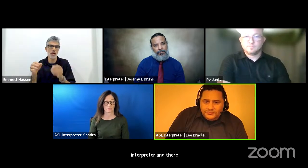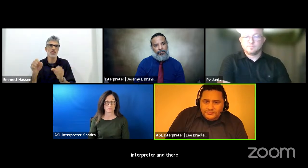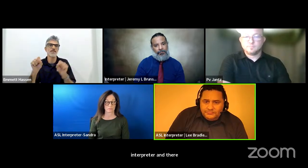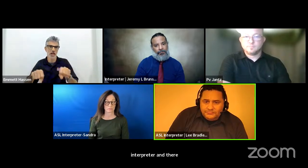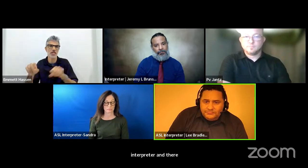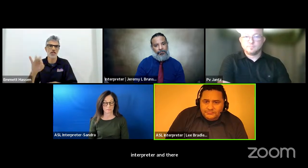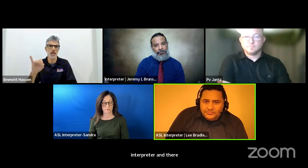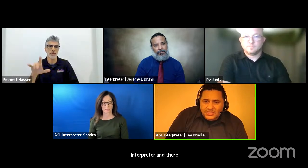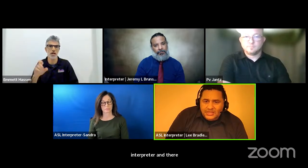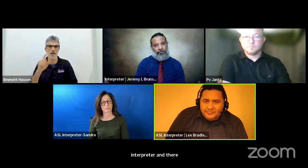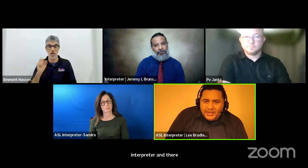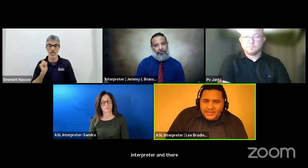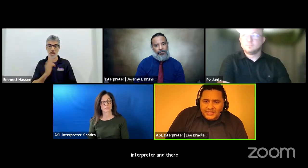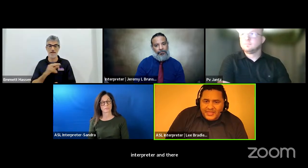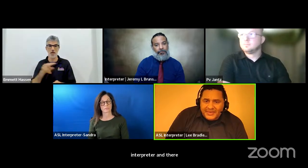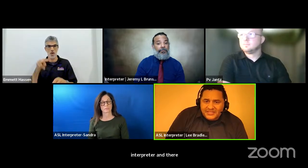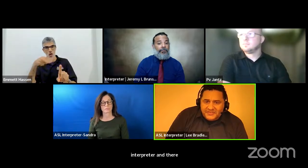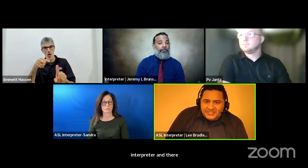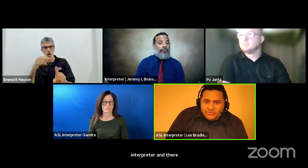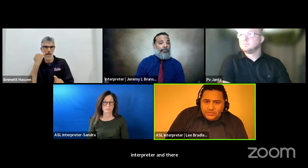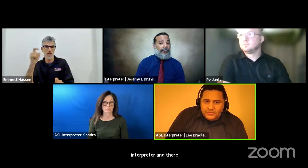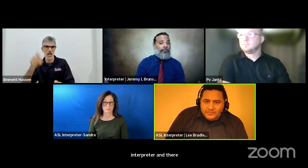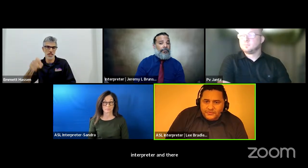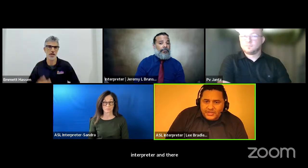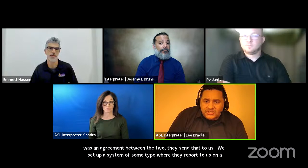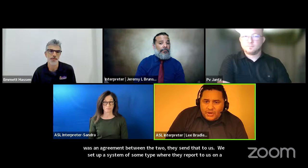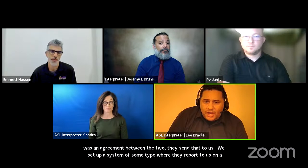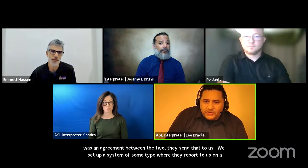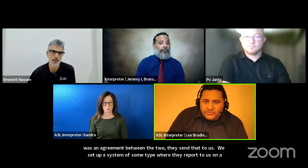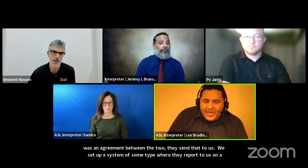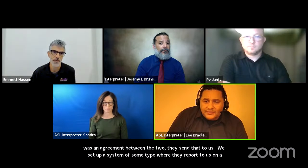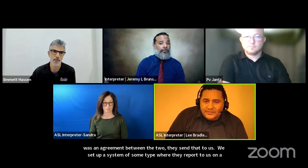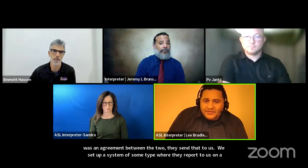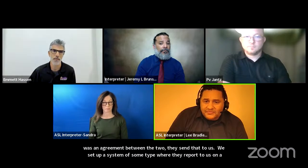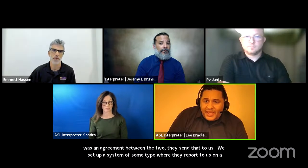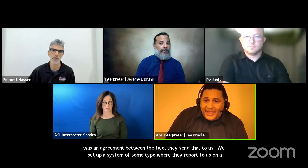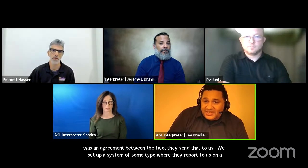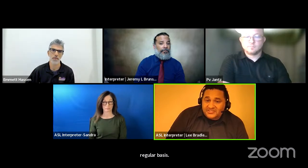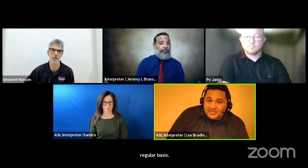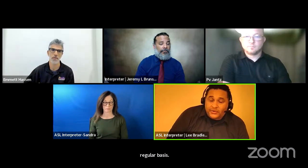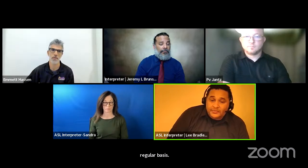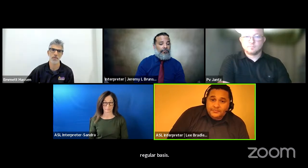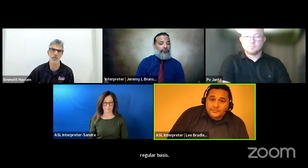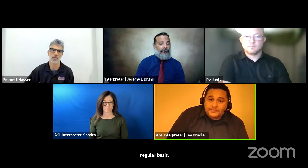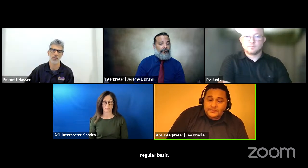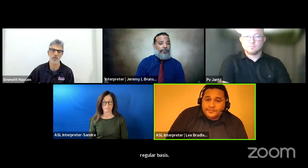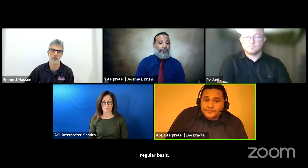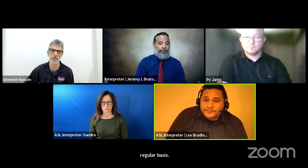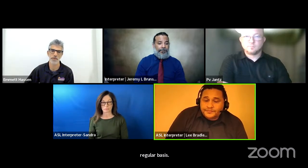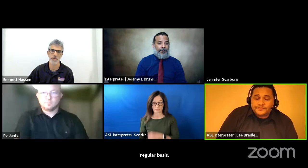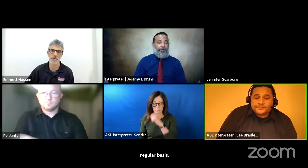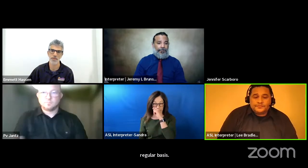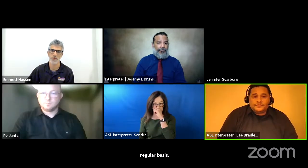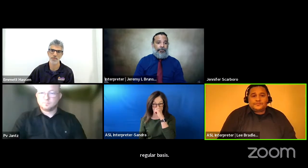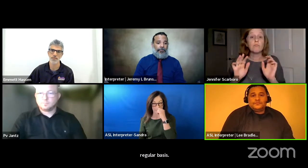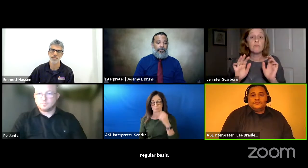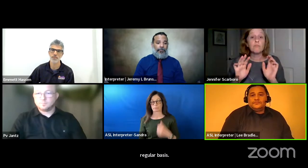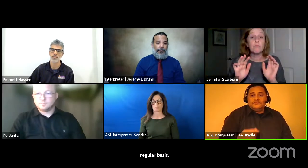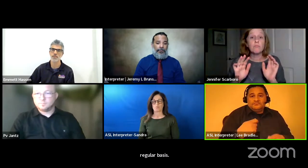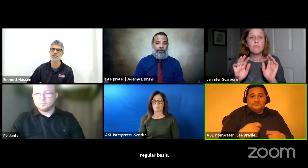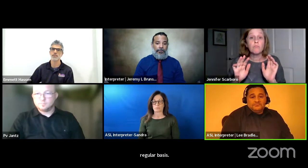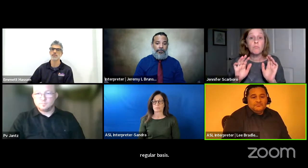you. But that is feasible for us to monitor that if as necessary.